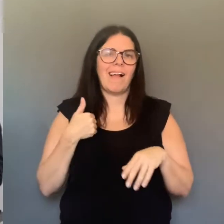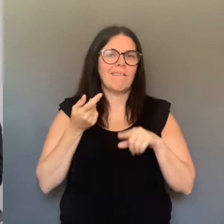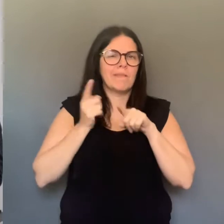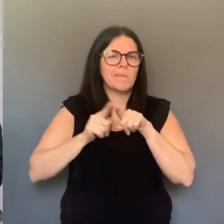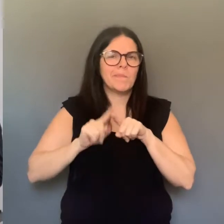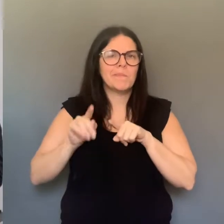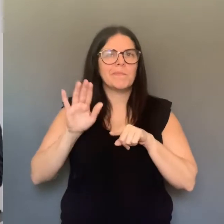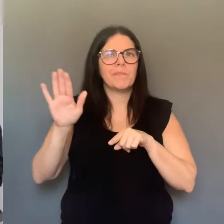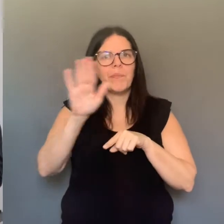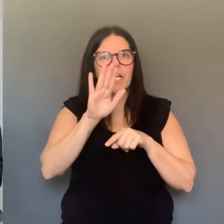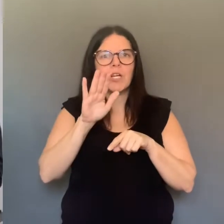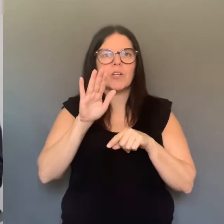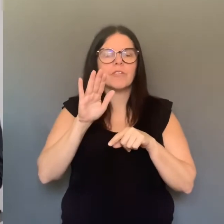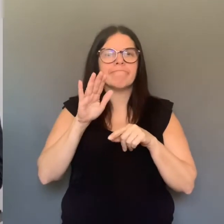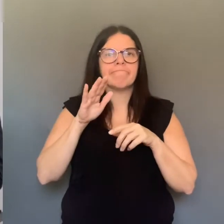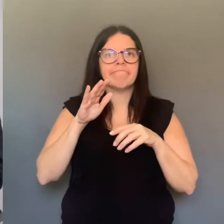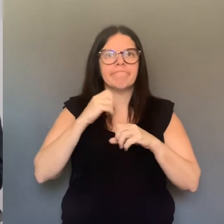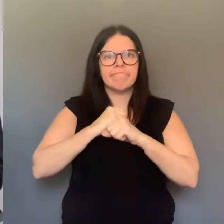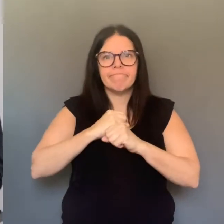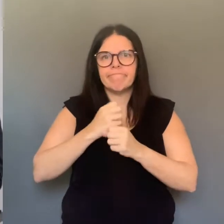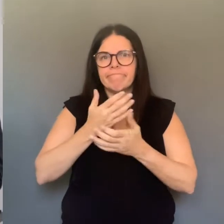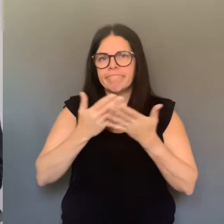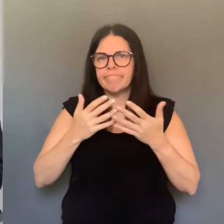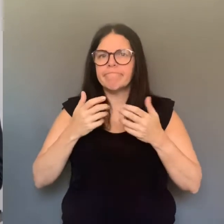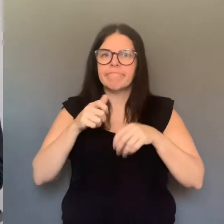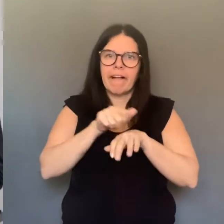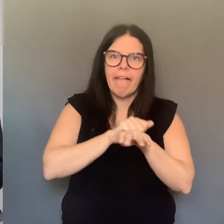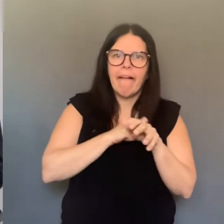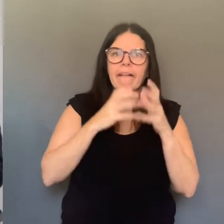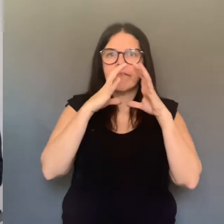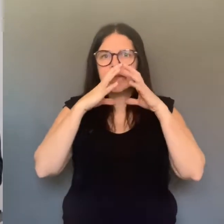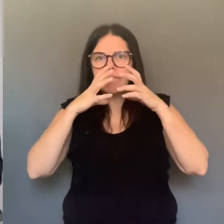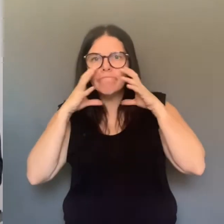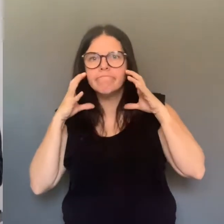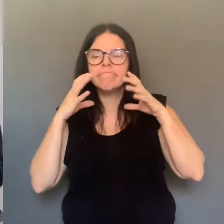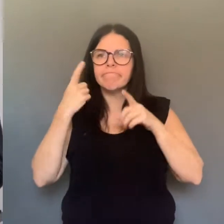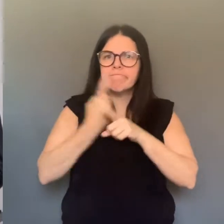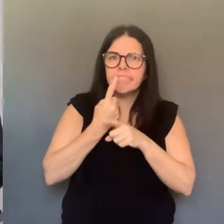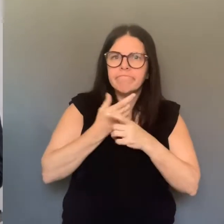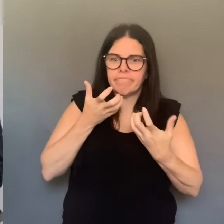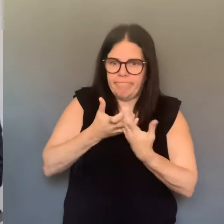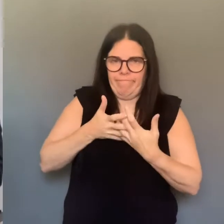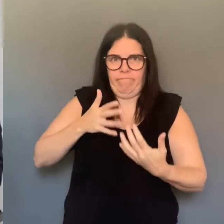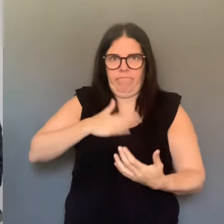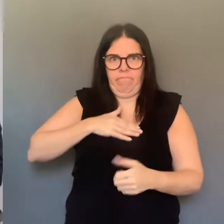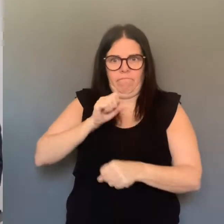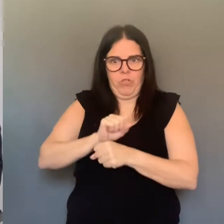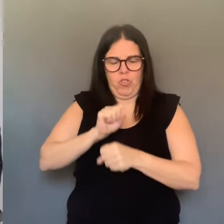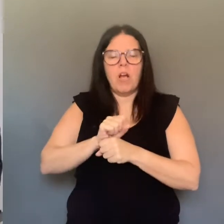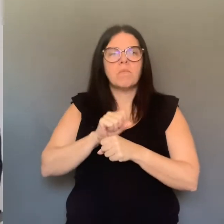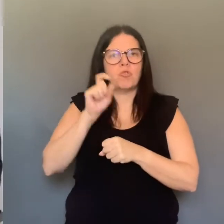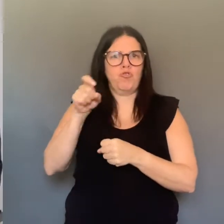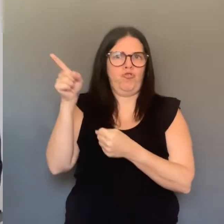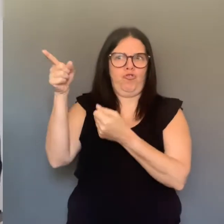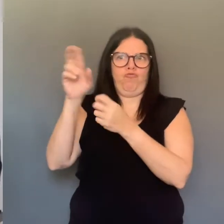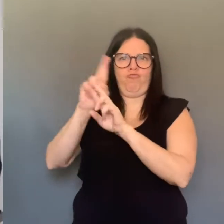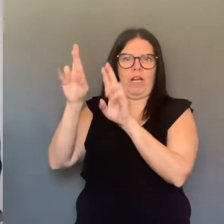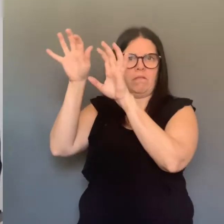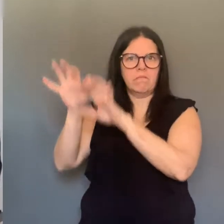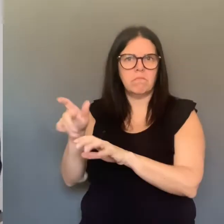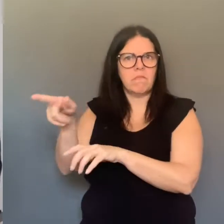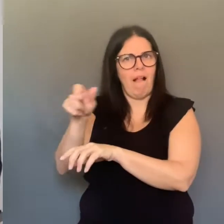that they need to control to do their work, it should be available, and they should be following that.